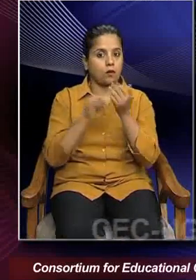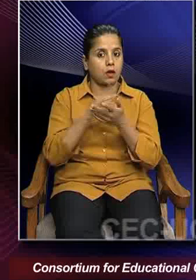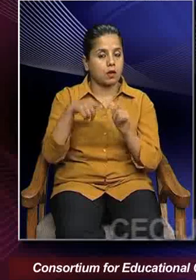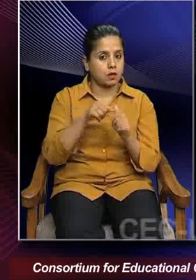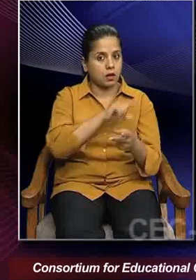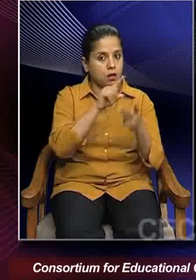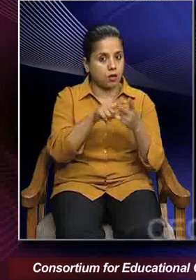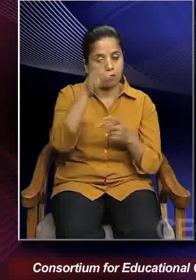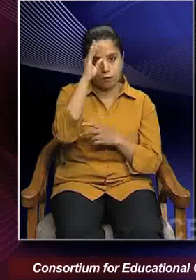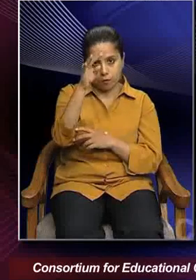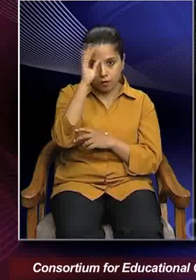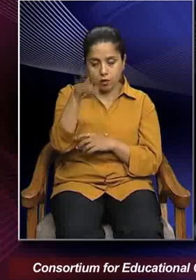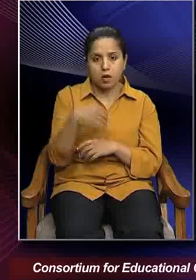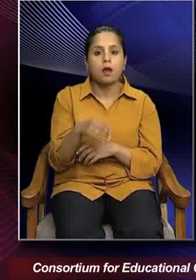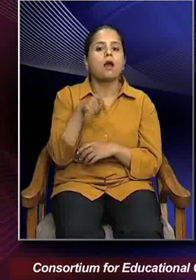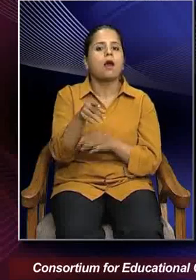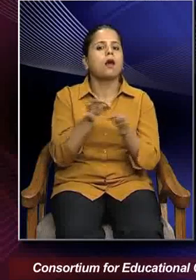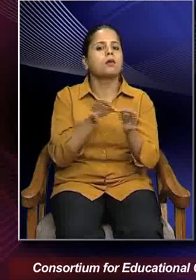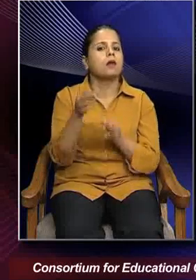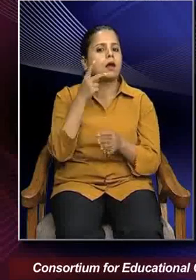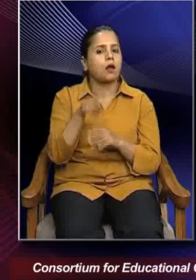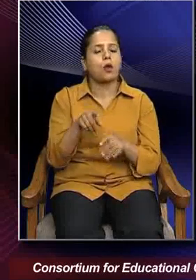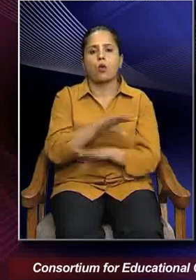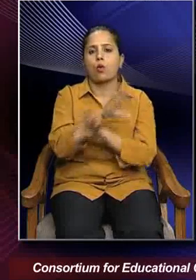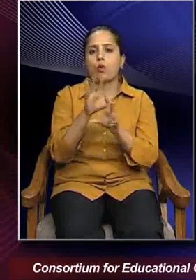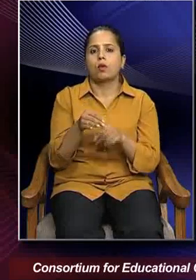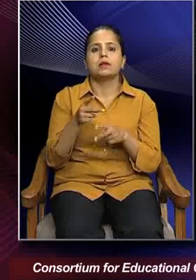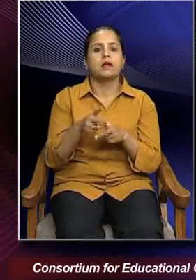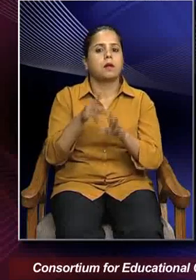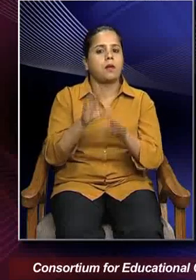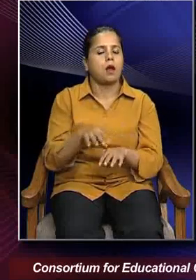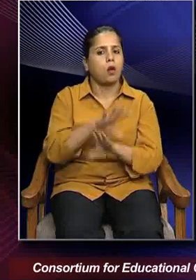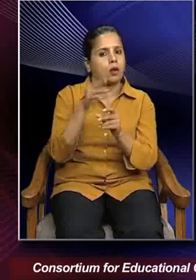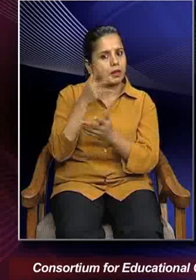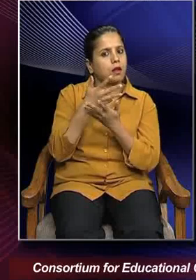philosophy classifies all existing entities